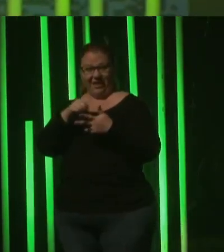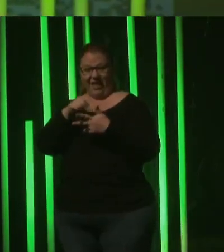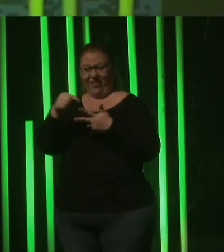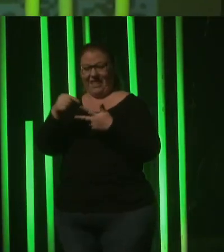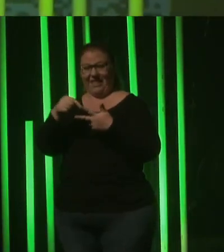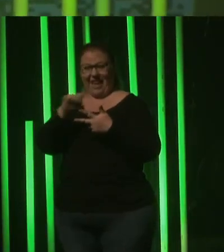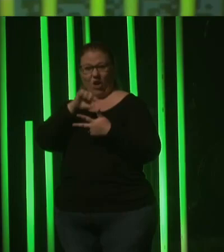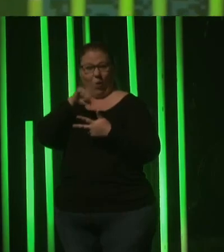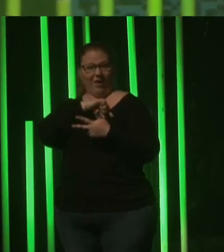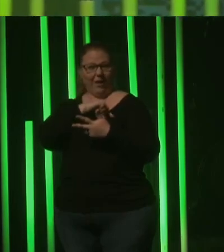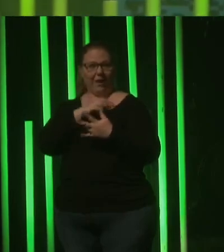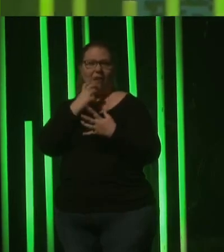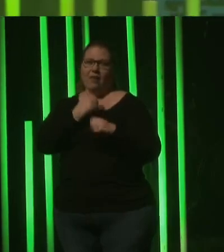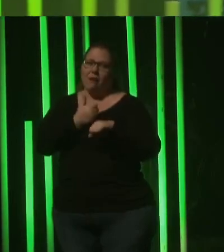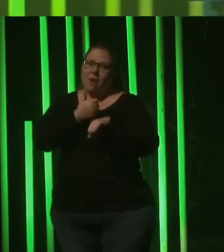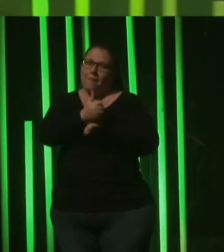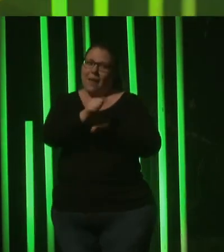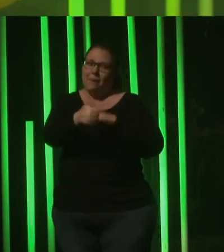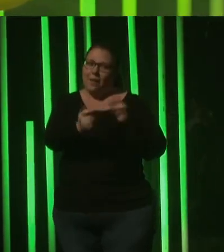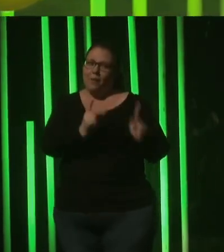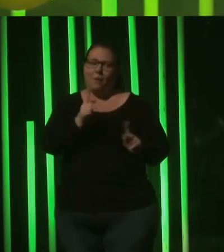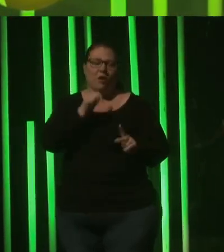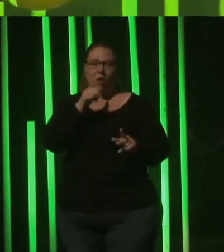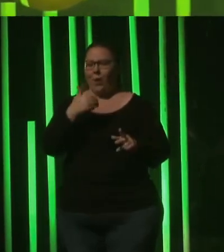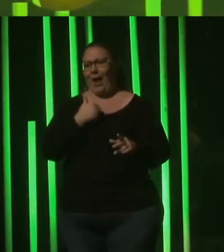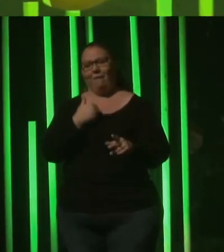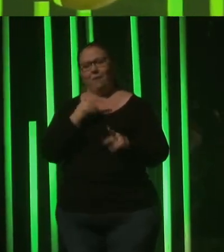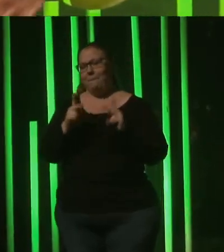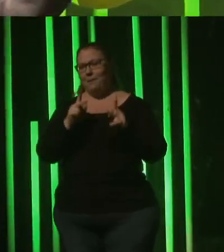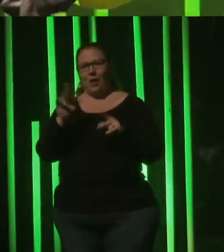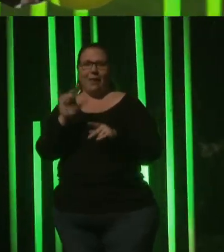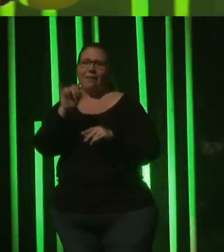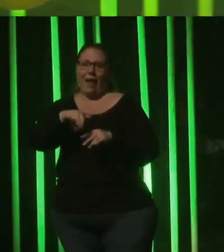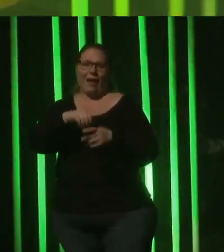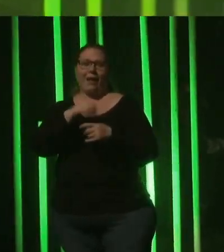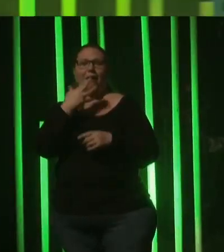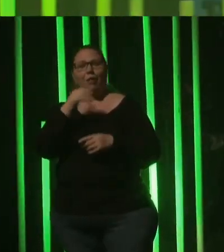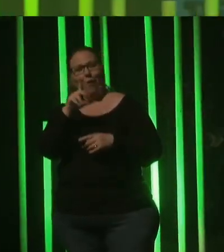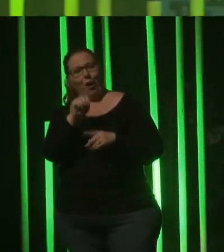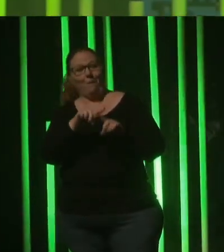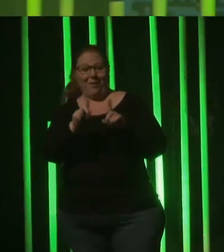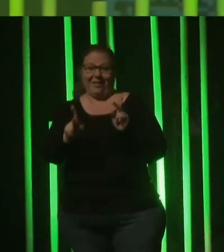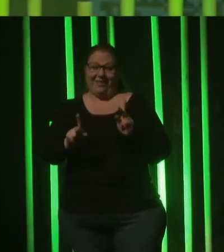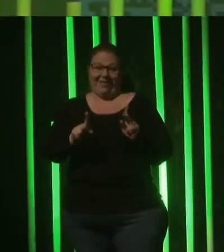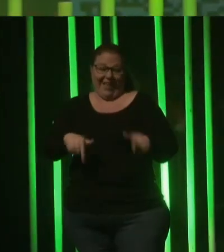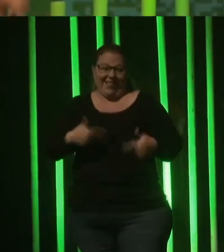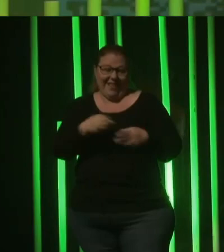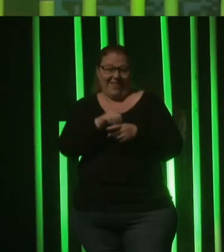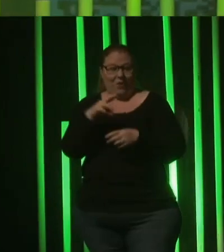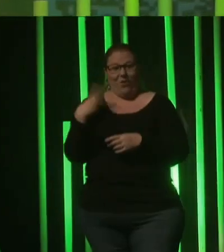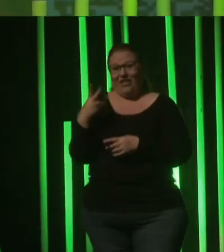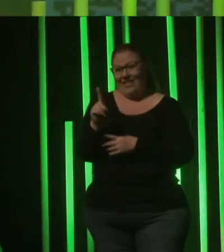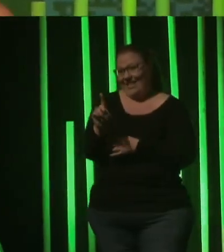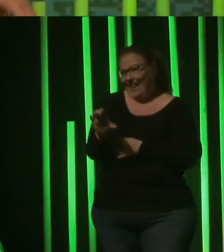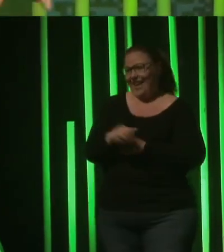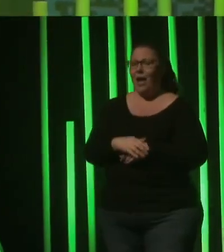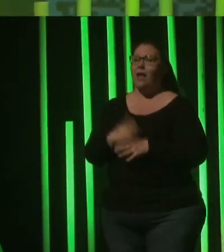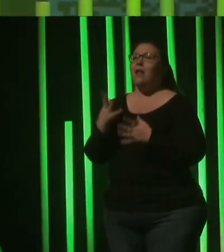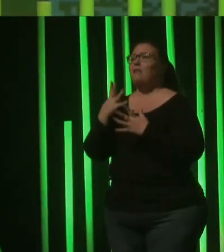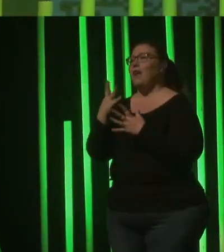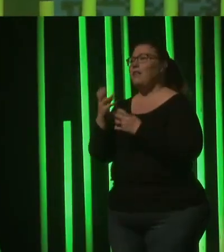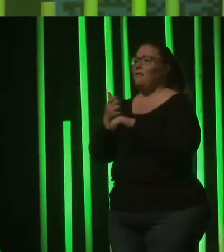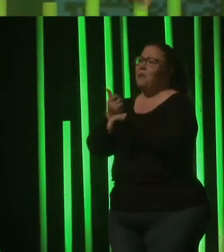through. I know you don't have them here in Colorado, but we got them in D.C. And so they love to blame other people. Oh, it's